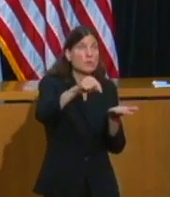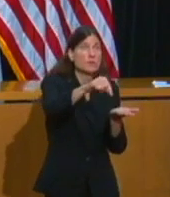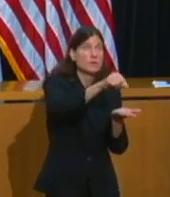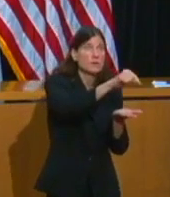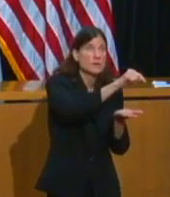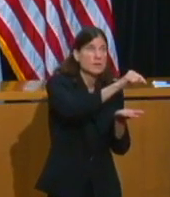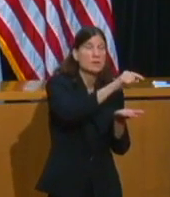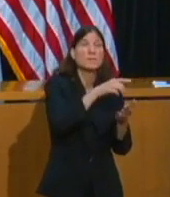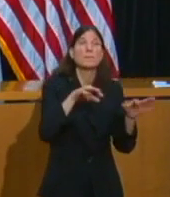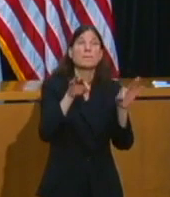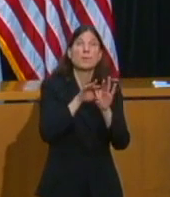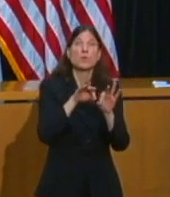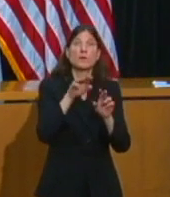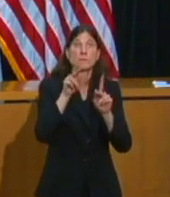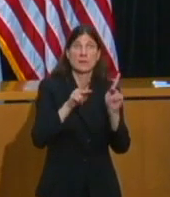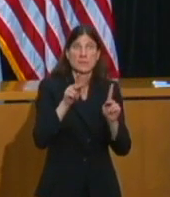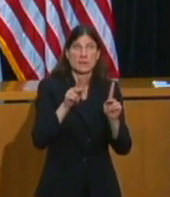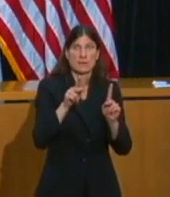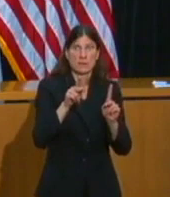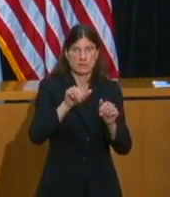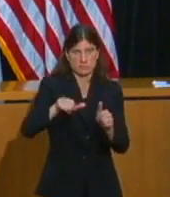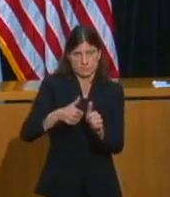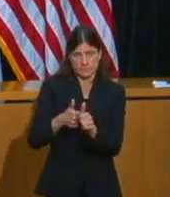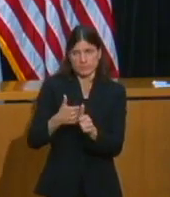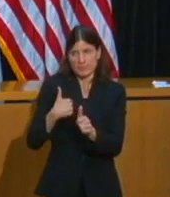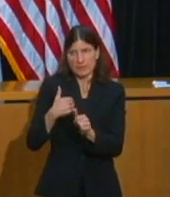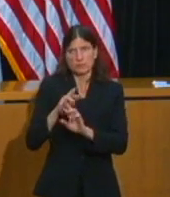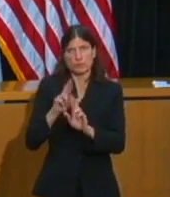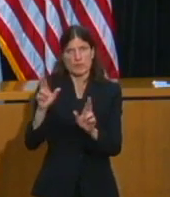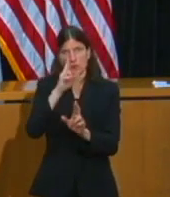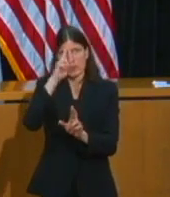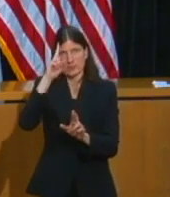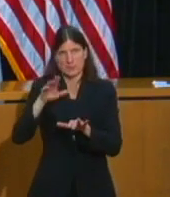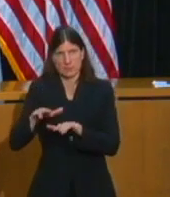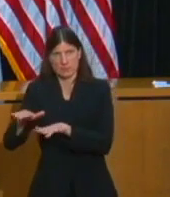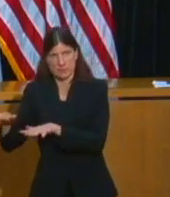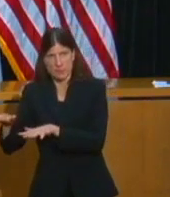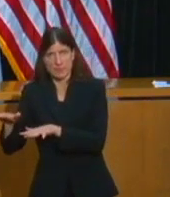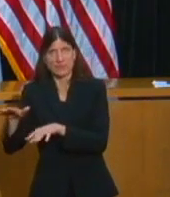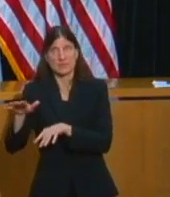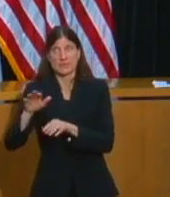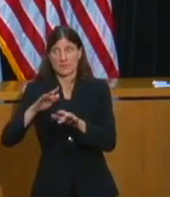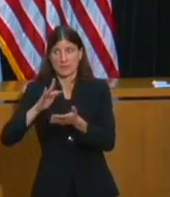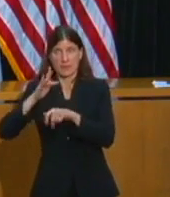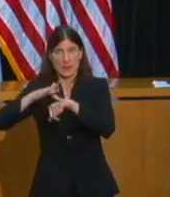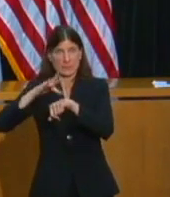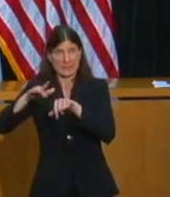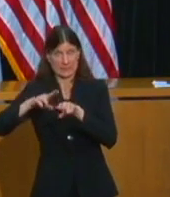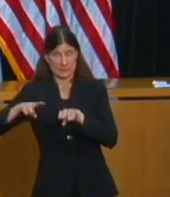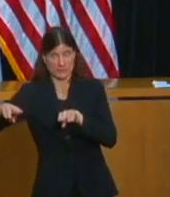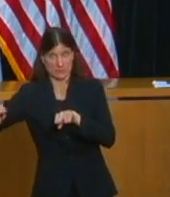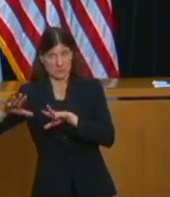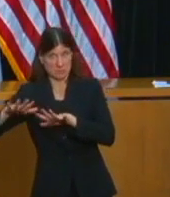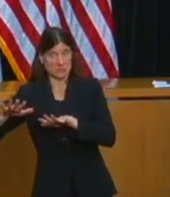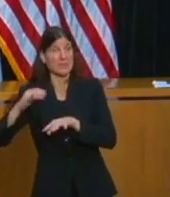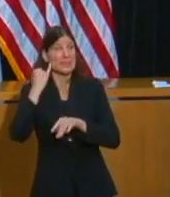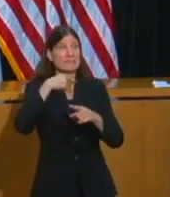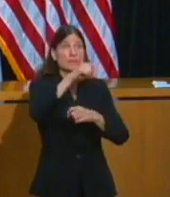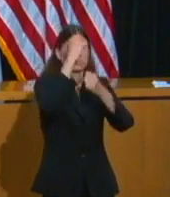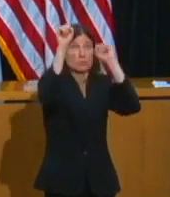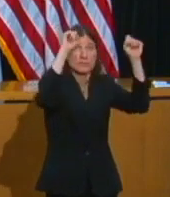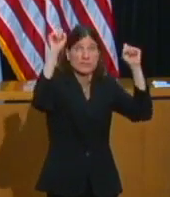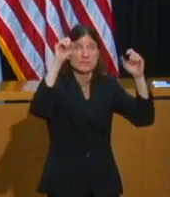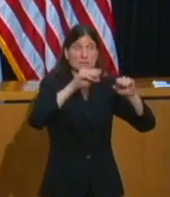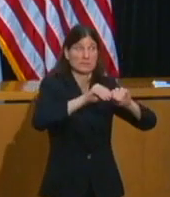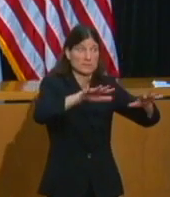to serve everybody who gets sick. I mean, remember, while we have been very pleased by the progress that we've made on